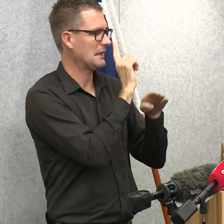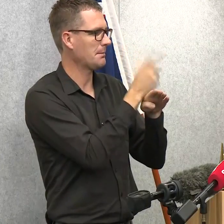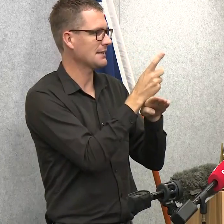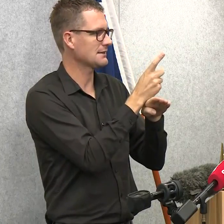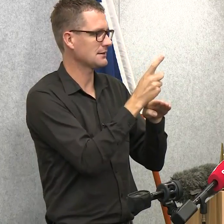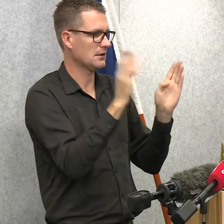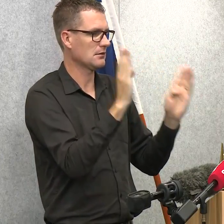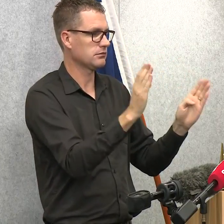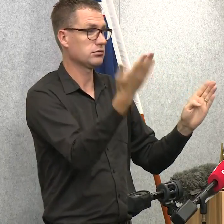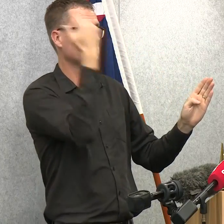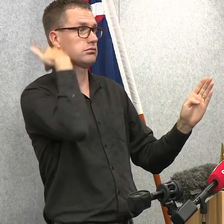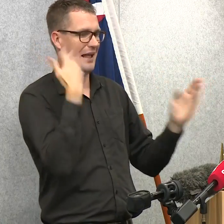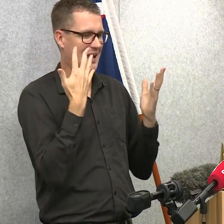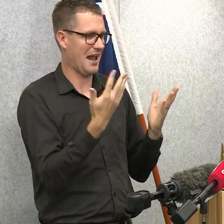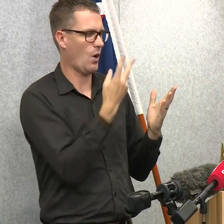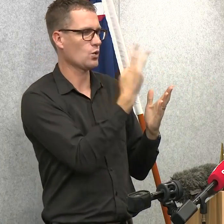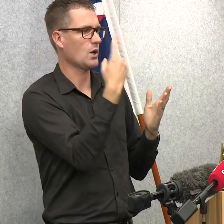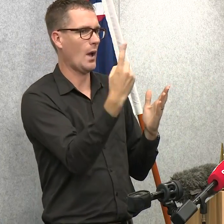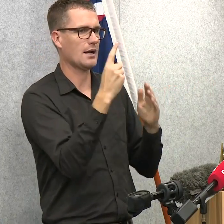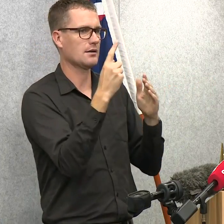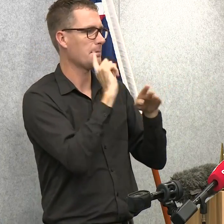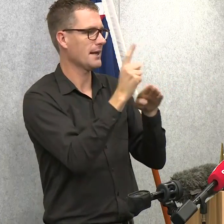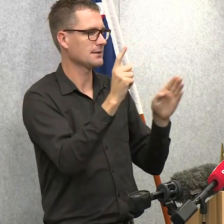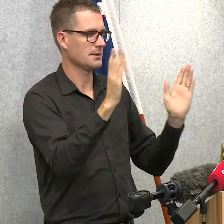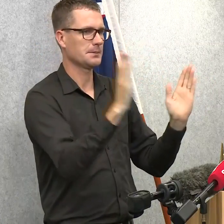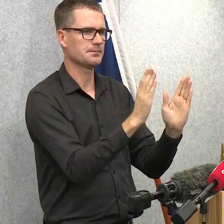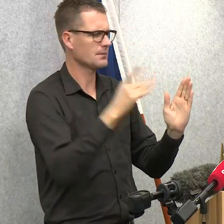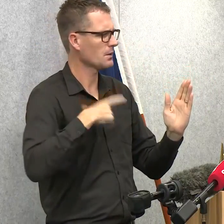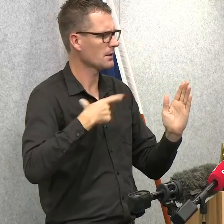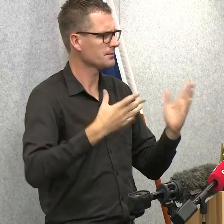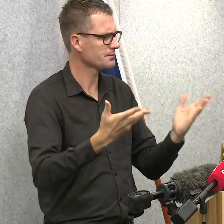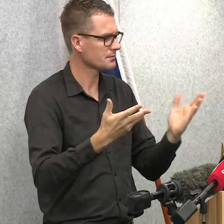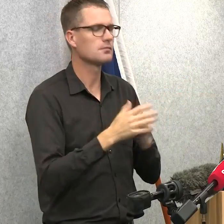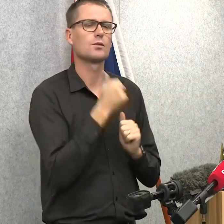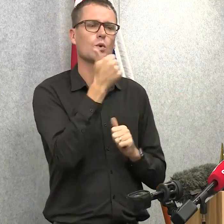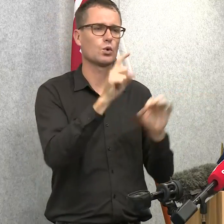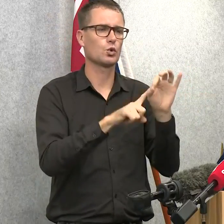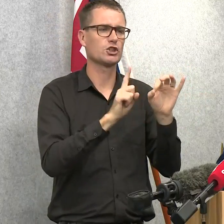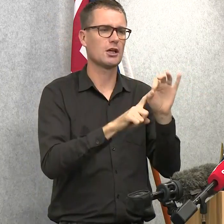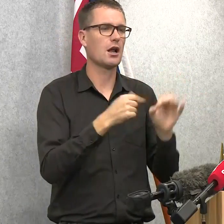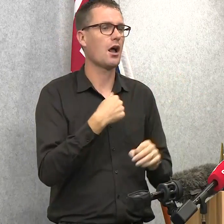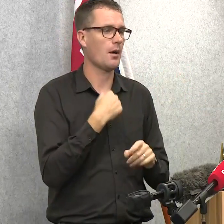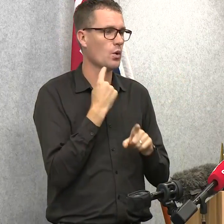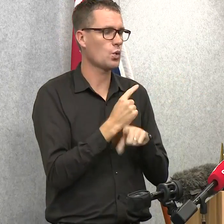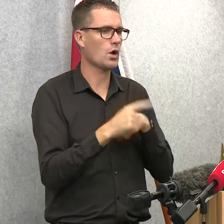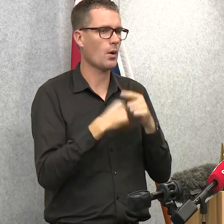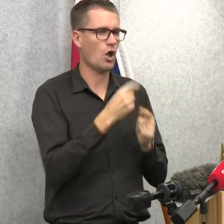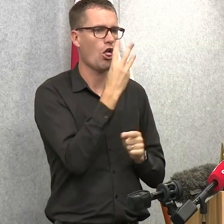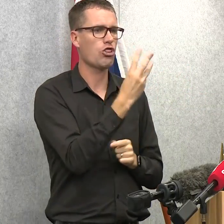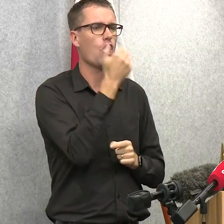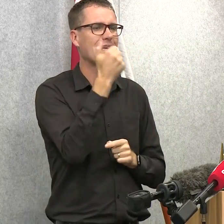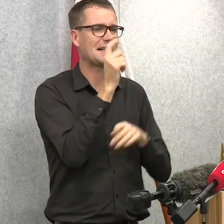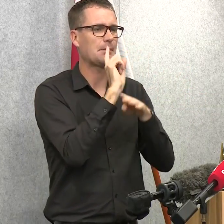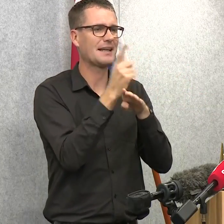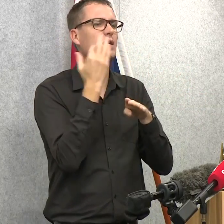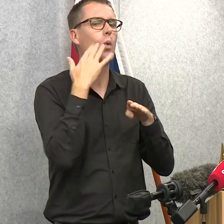and the 21 minutes today. Why the discrepancy? No, that's a fair question. I think the 36 related to when we had him back here safely